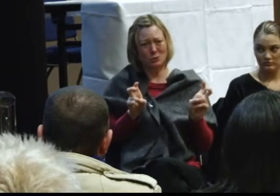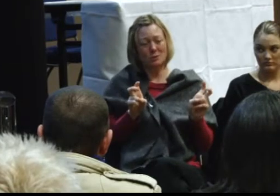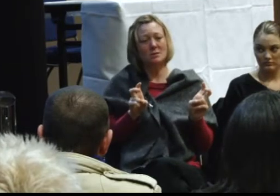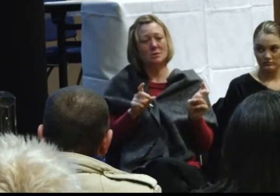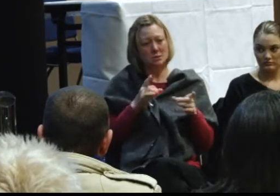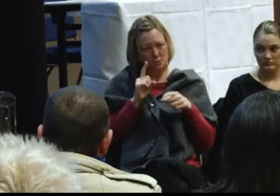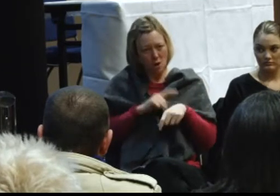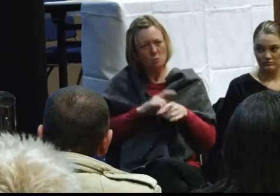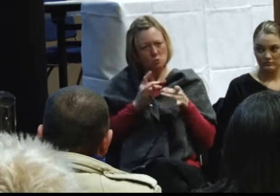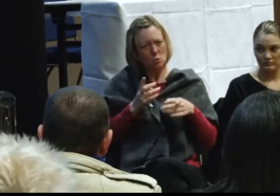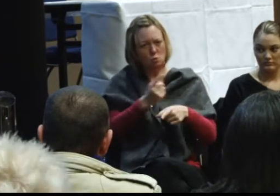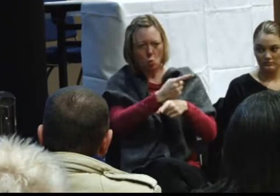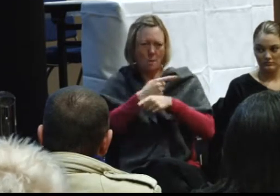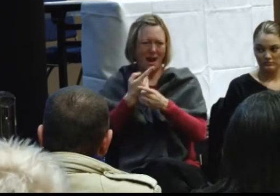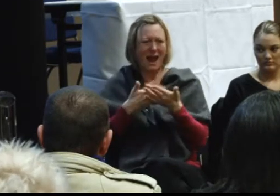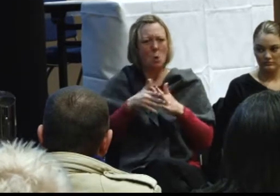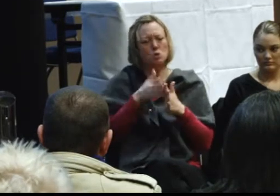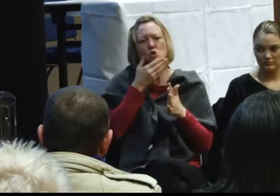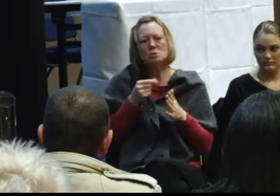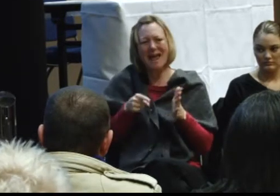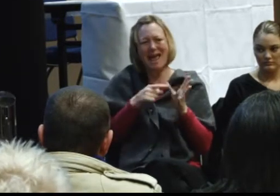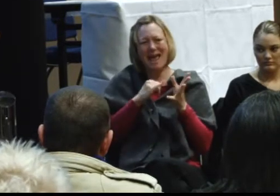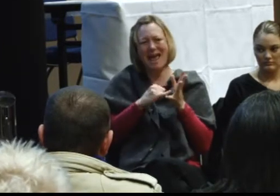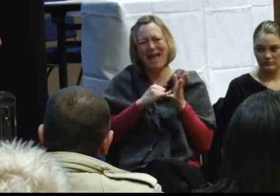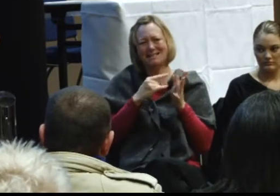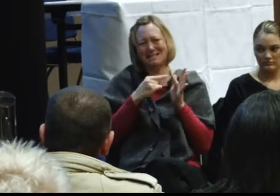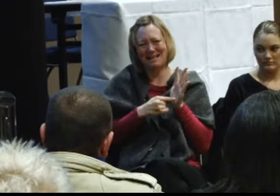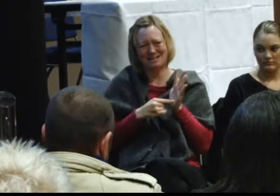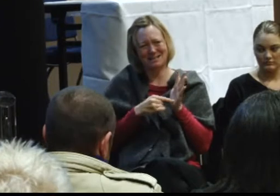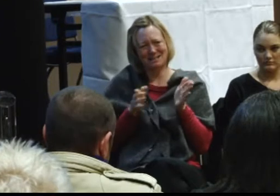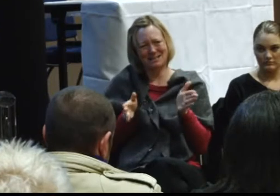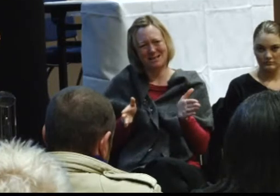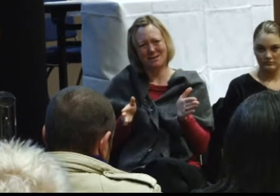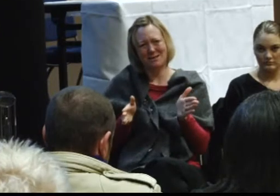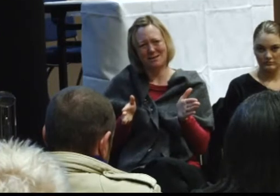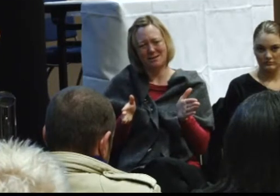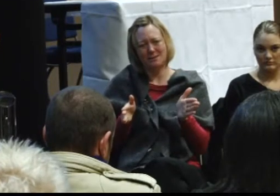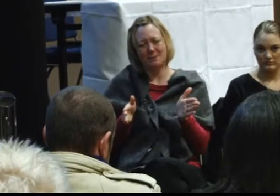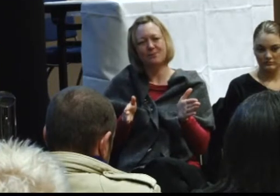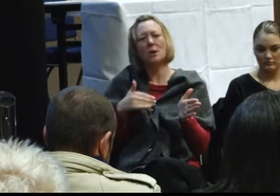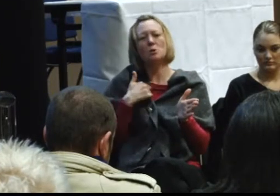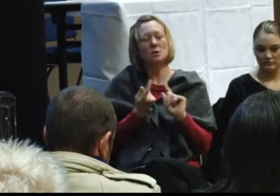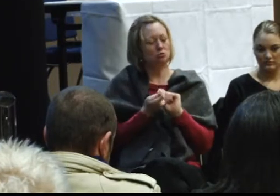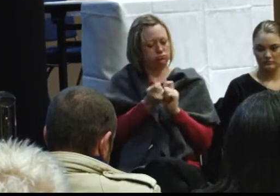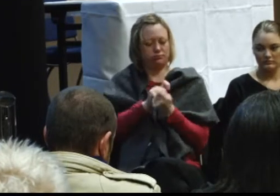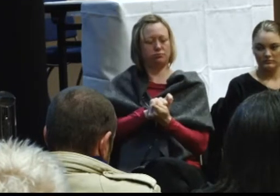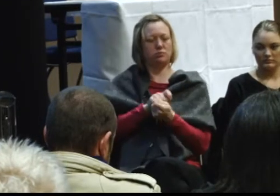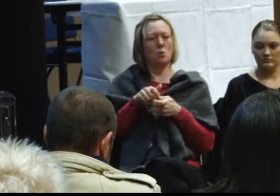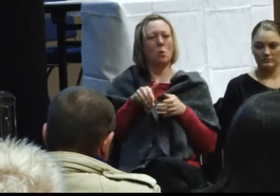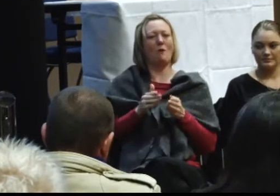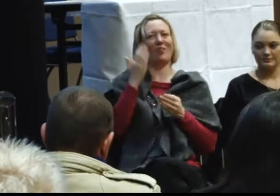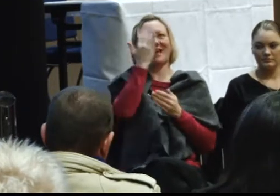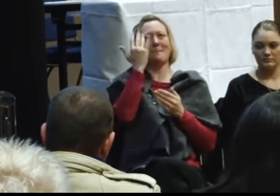having conversation about how we could really maximize that asset. But it takes a really different approach to thinking about what school libraries are all